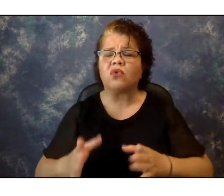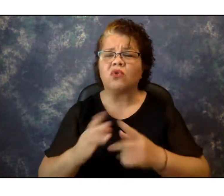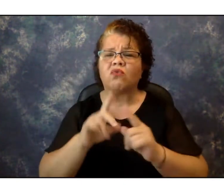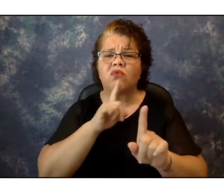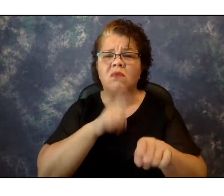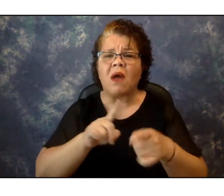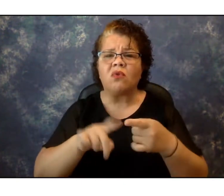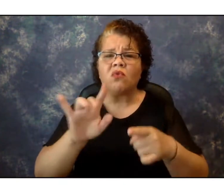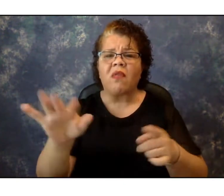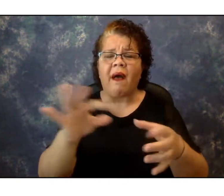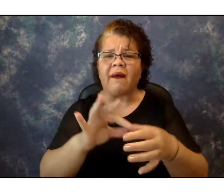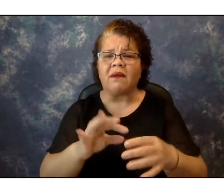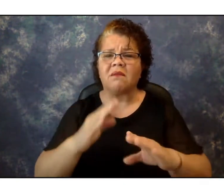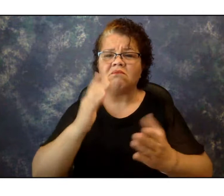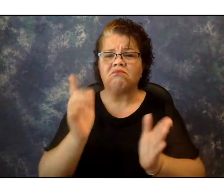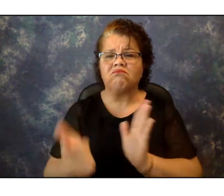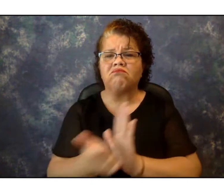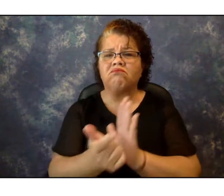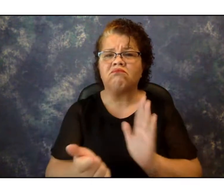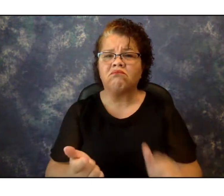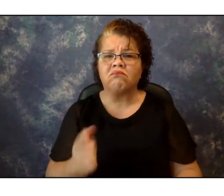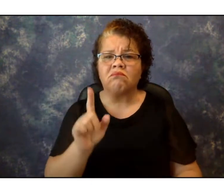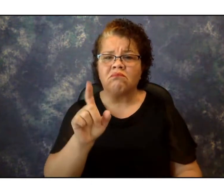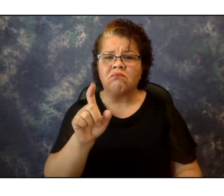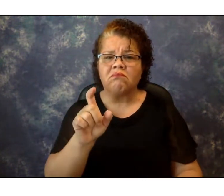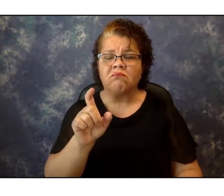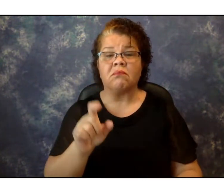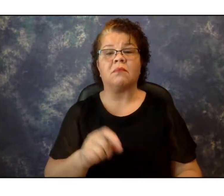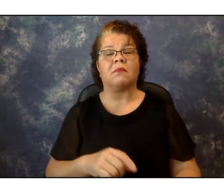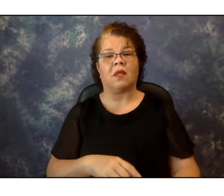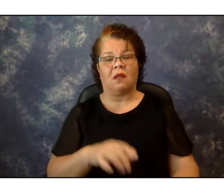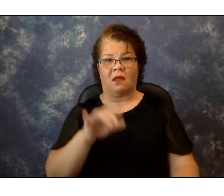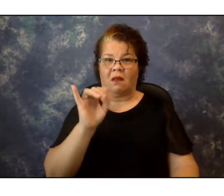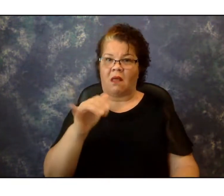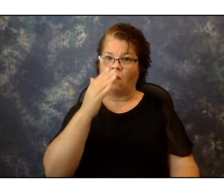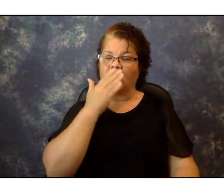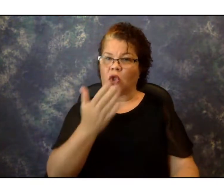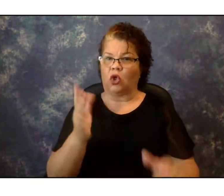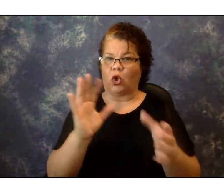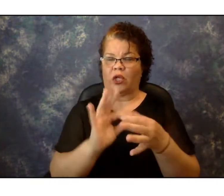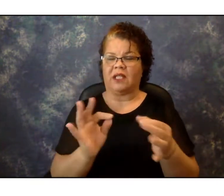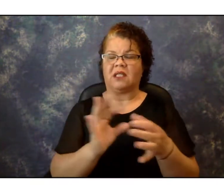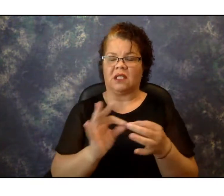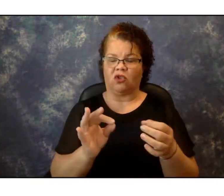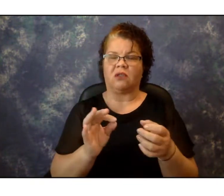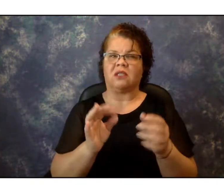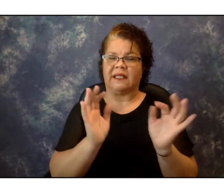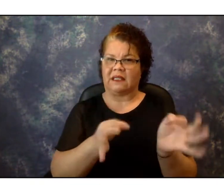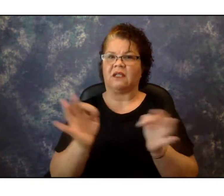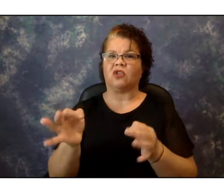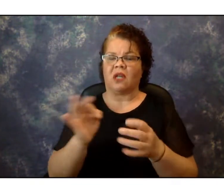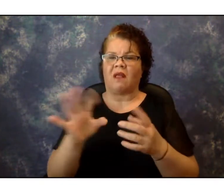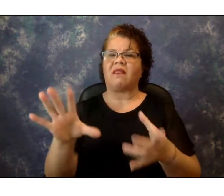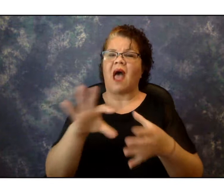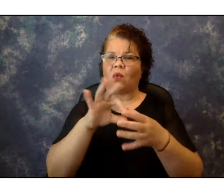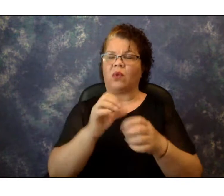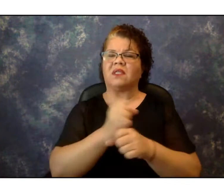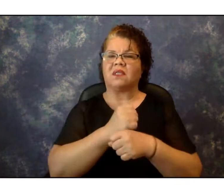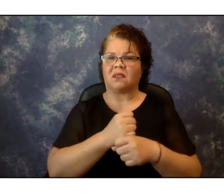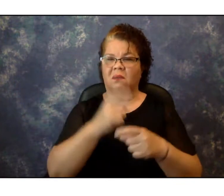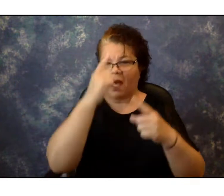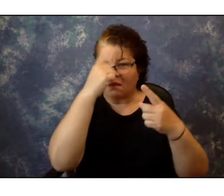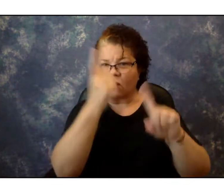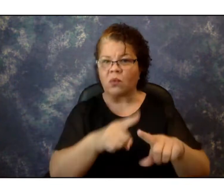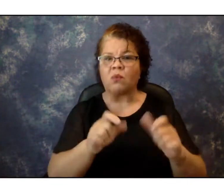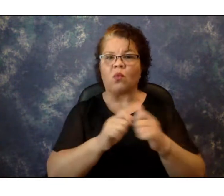Yeah, very much. I think that was such a good decision, and I think that was made in conjunction with the family as well. But what it means is